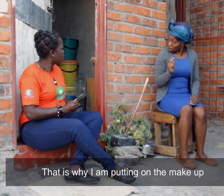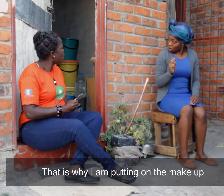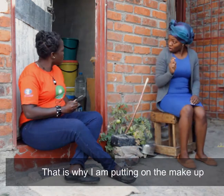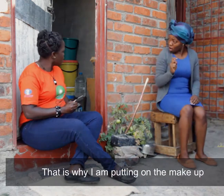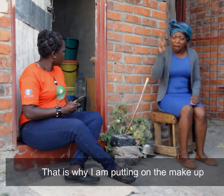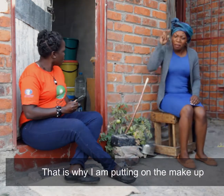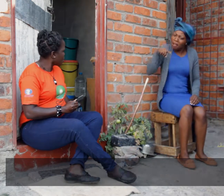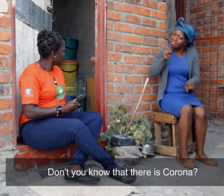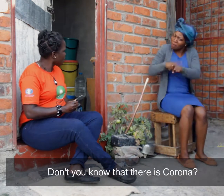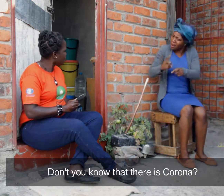That's why I'm making up.